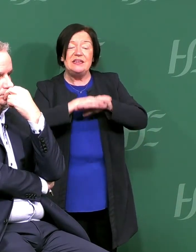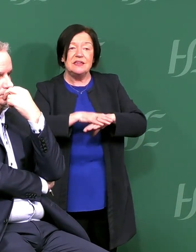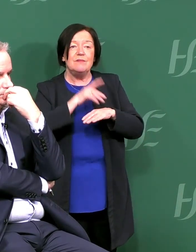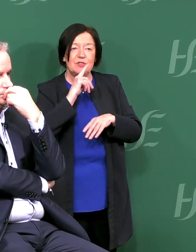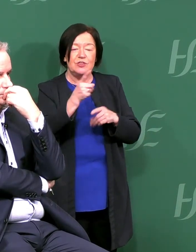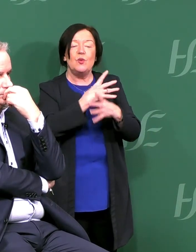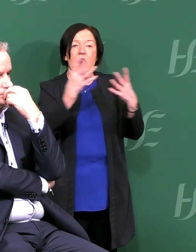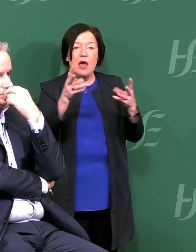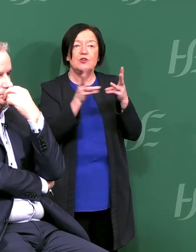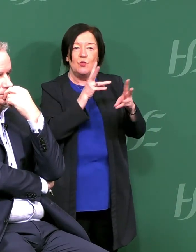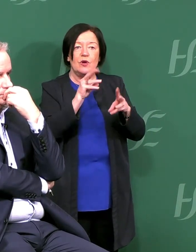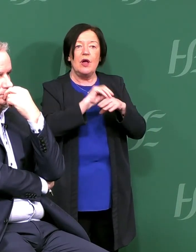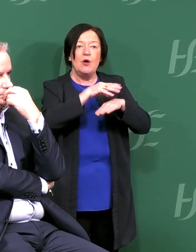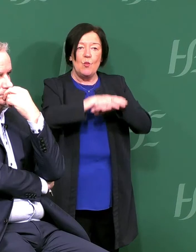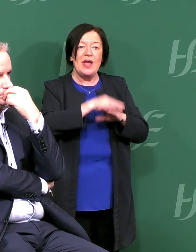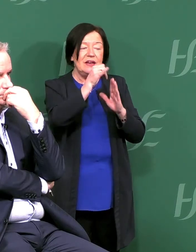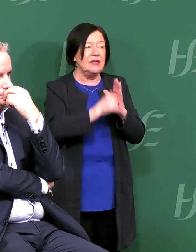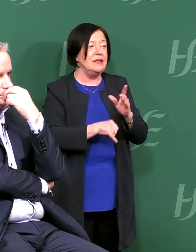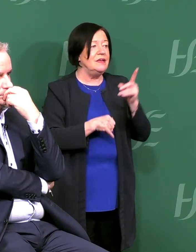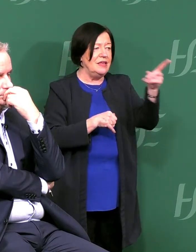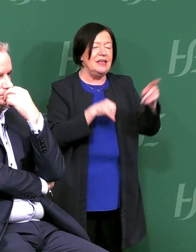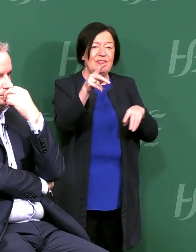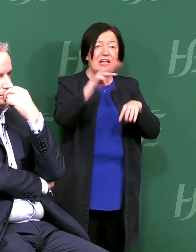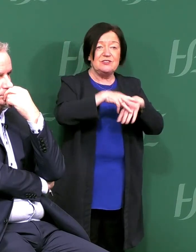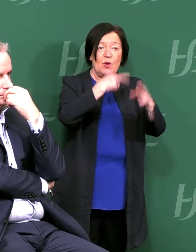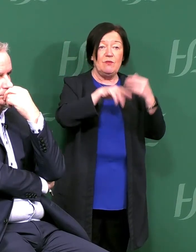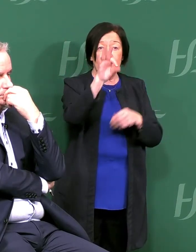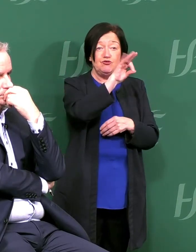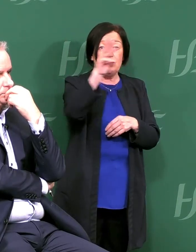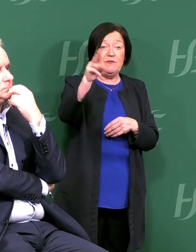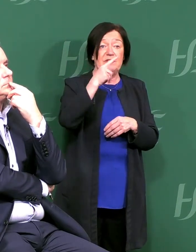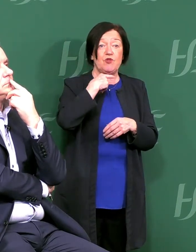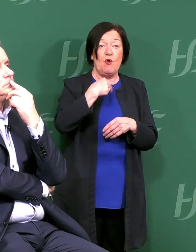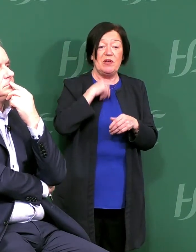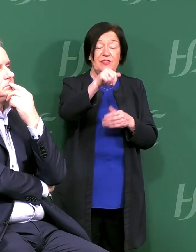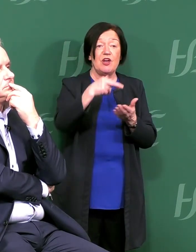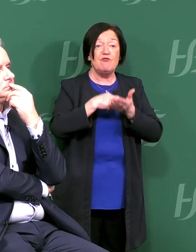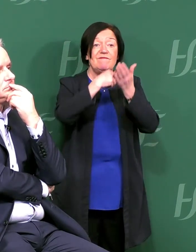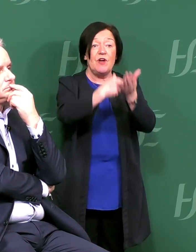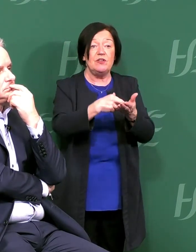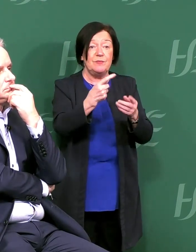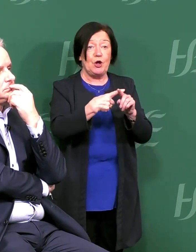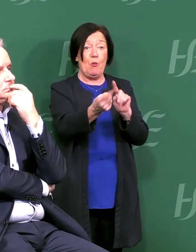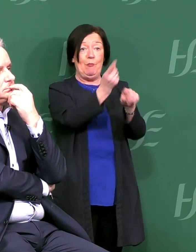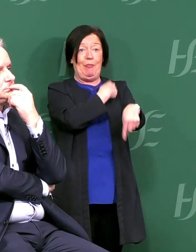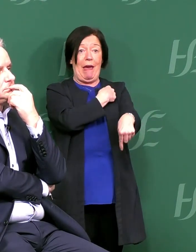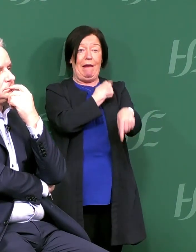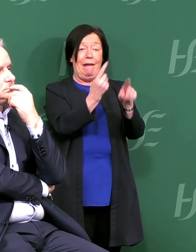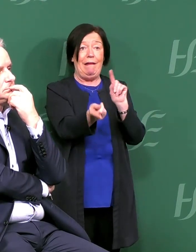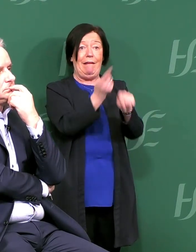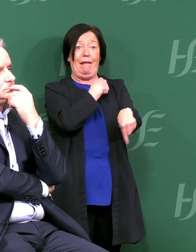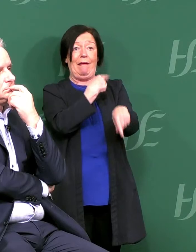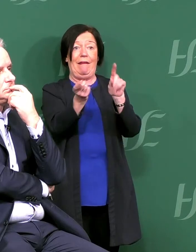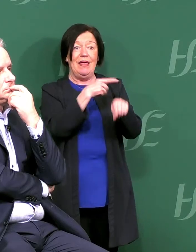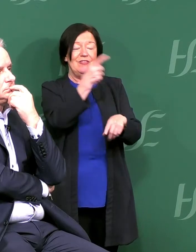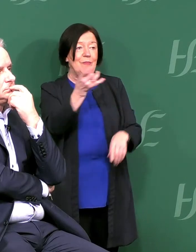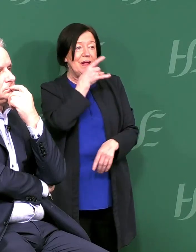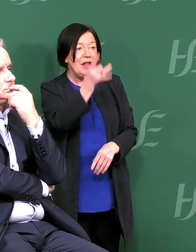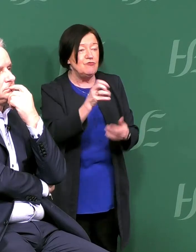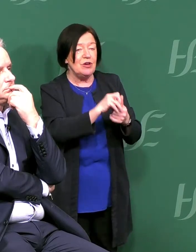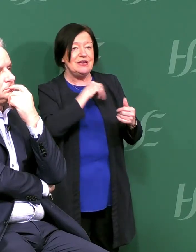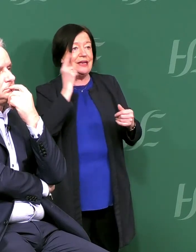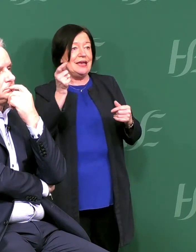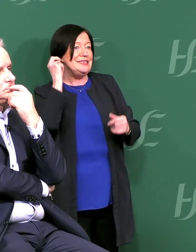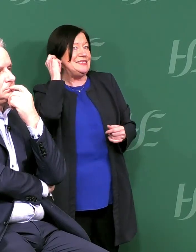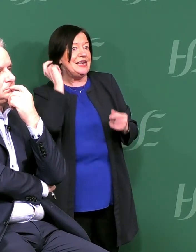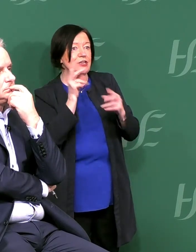do a lot of work on waiting lists. That's very welcome. But a lot of GPs have told me that their referrals are being bounced back, that they're being asked, they're trying to get teenagers